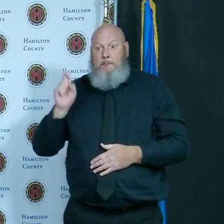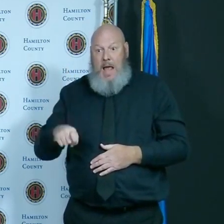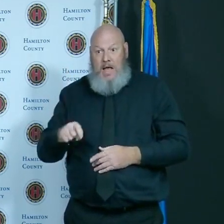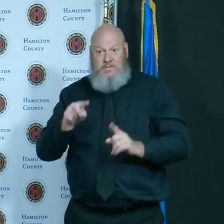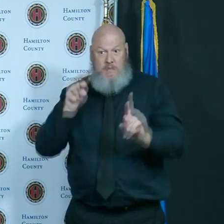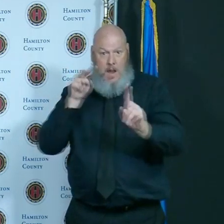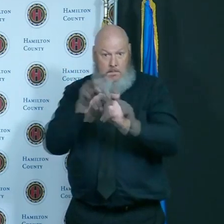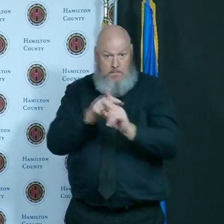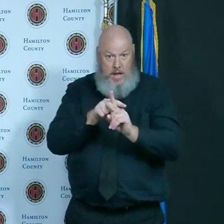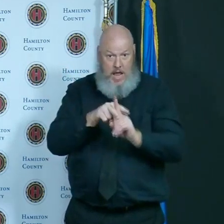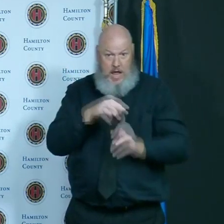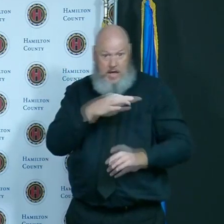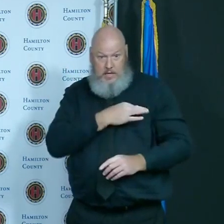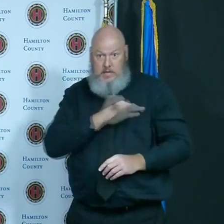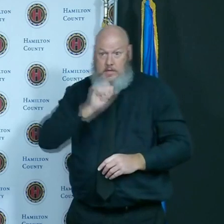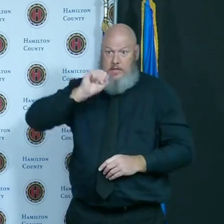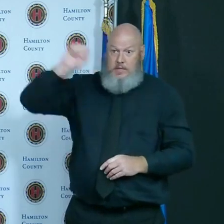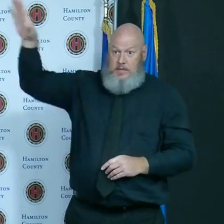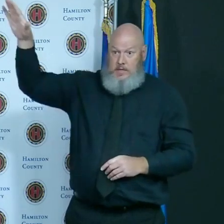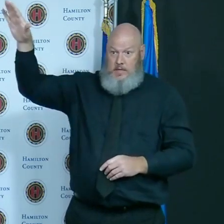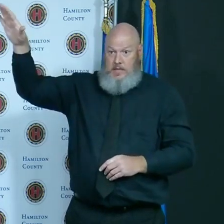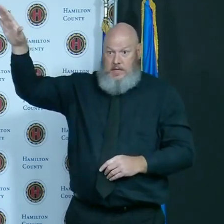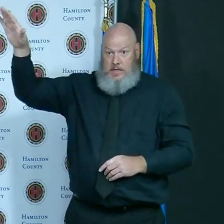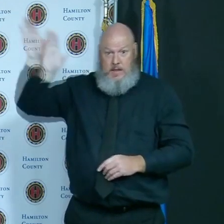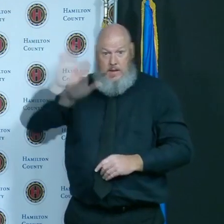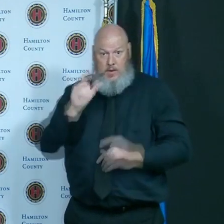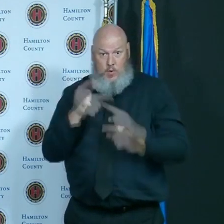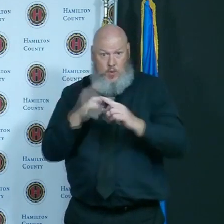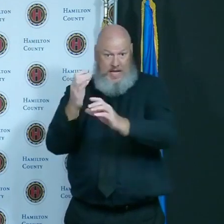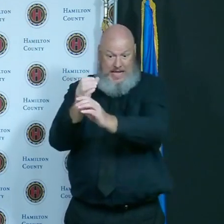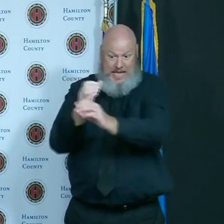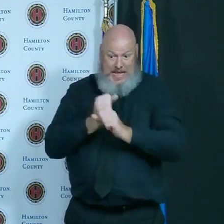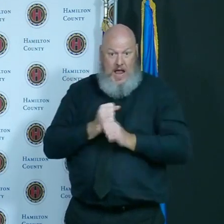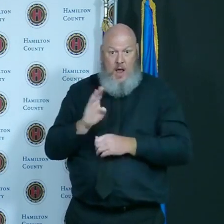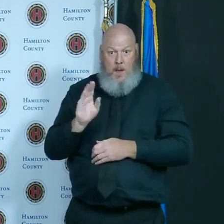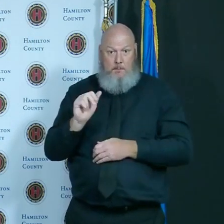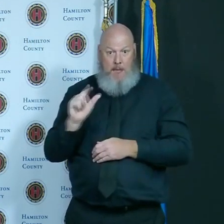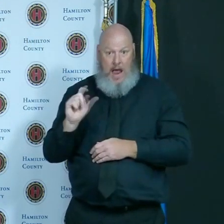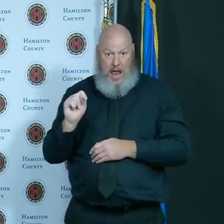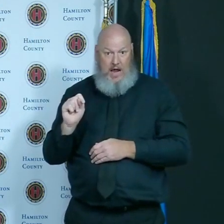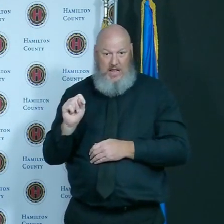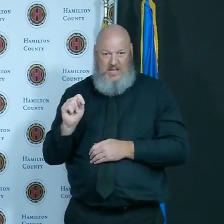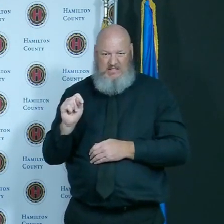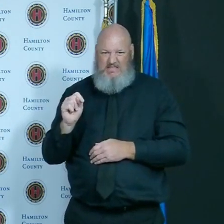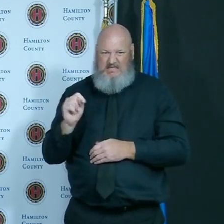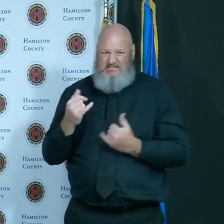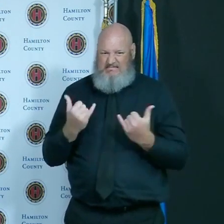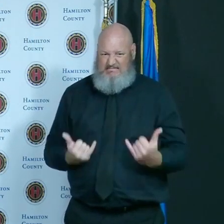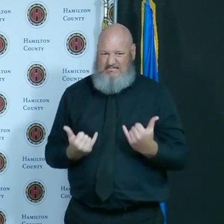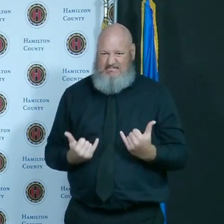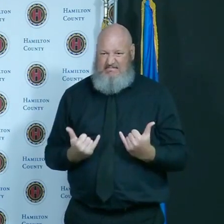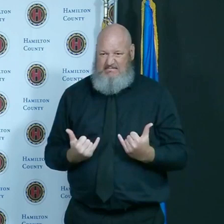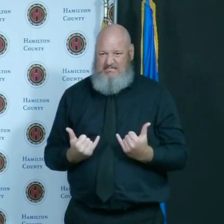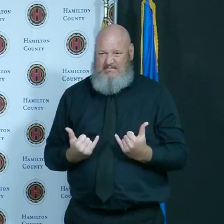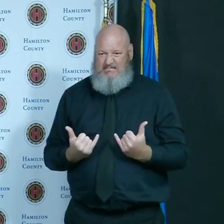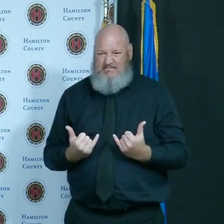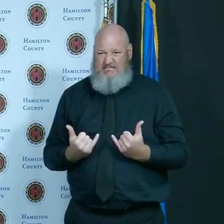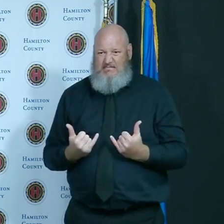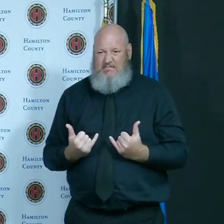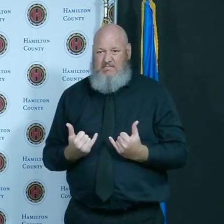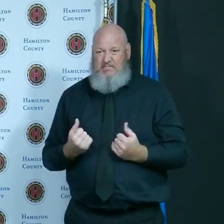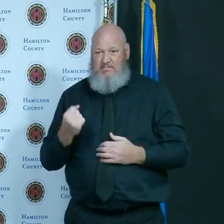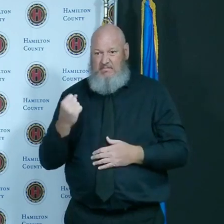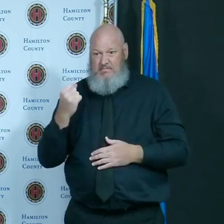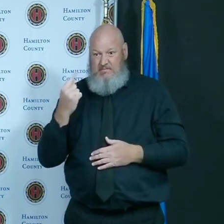the mail. The board can accept applications until noon on April